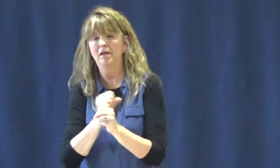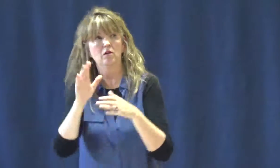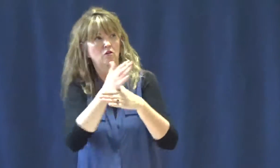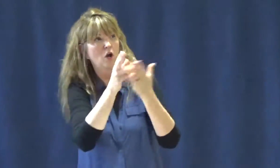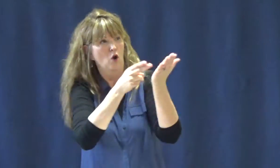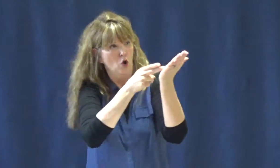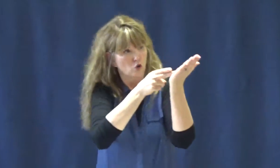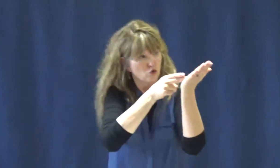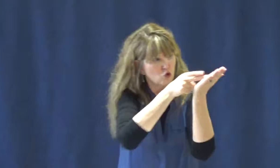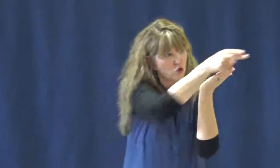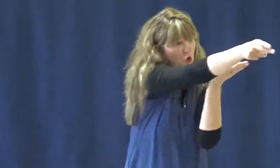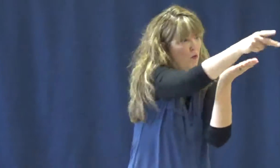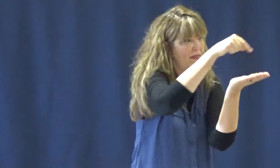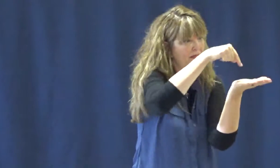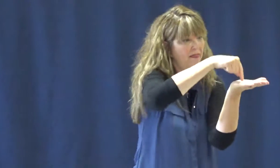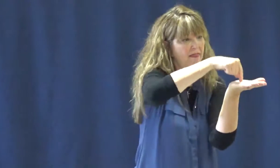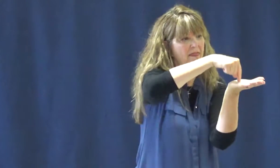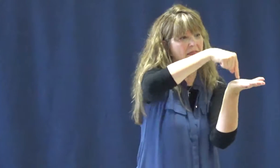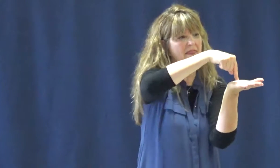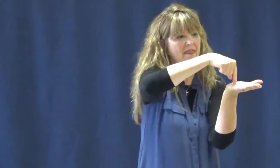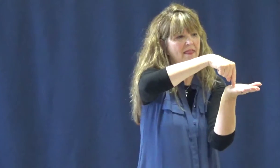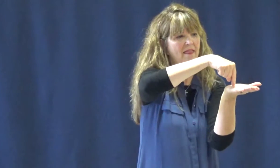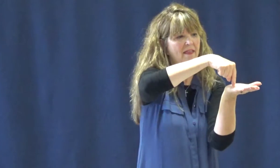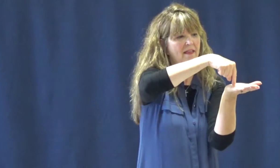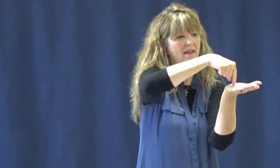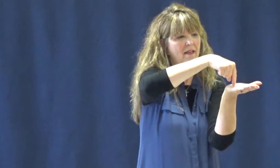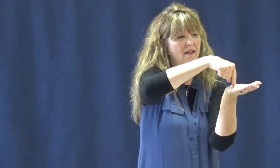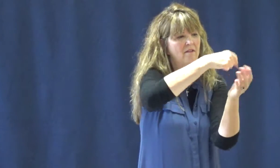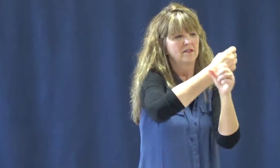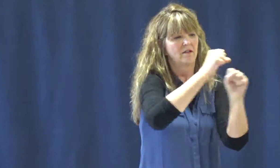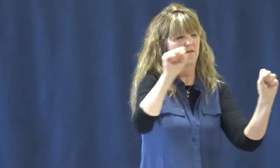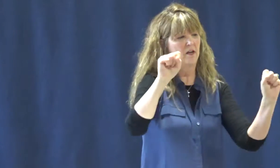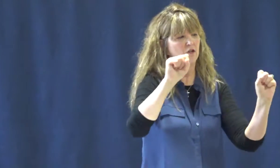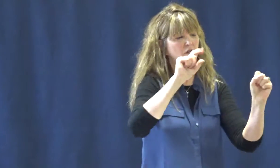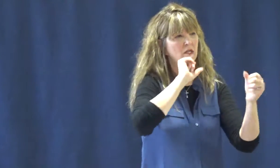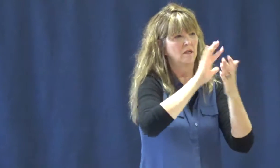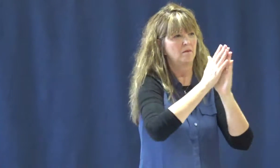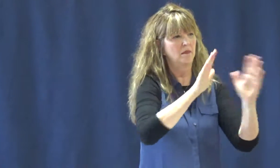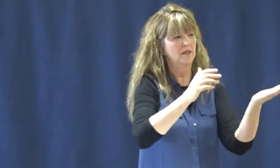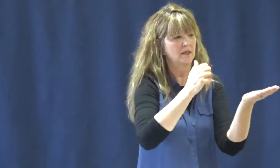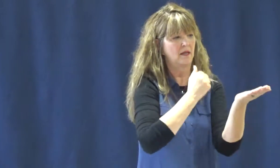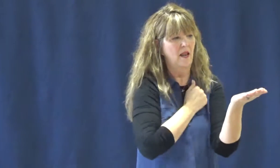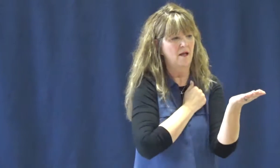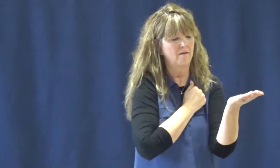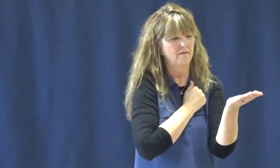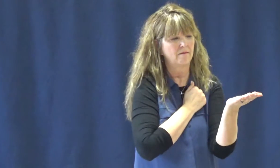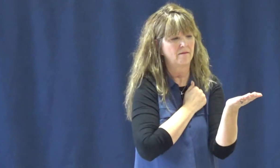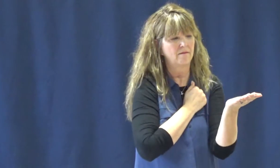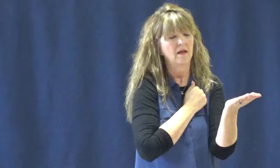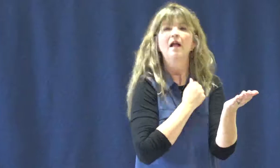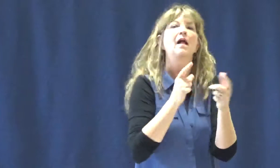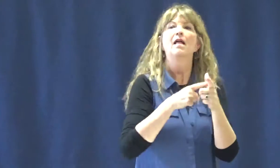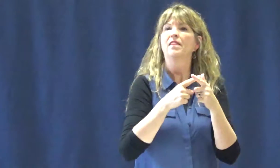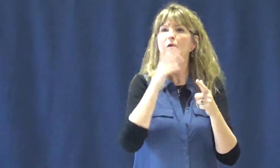Because if we share the truth of the truth of salvation, of peace and